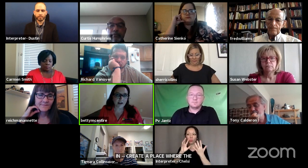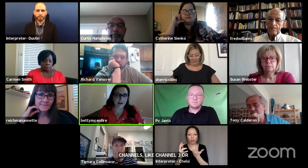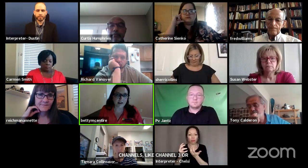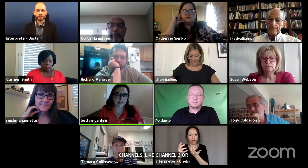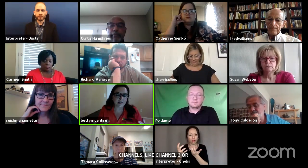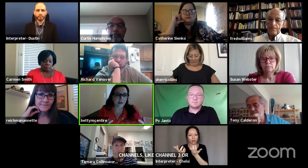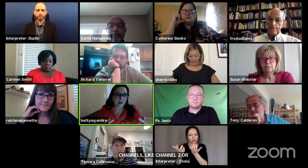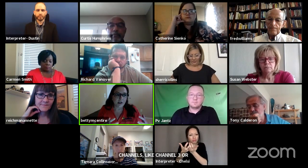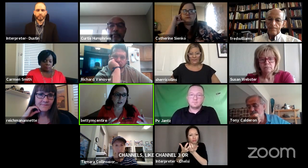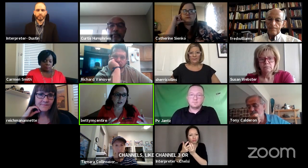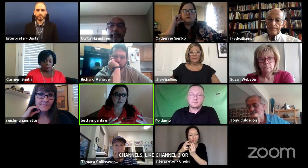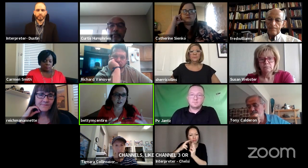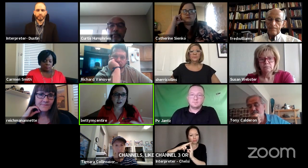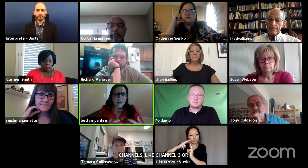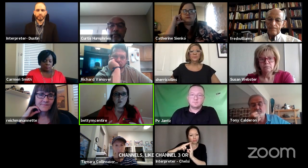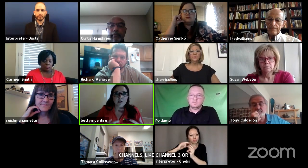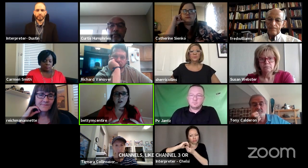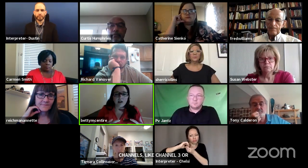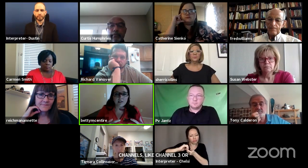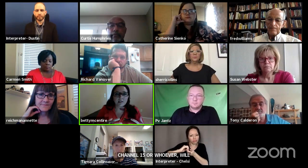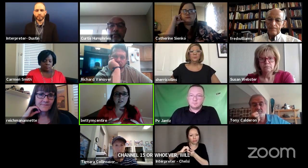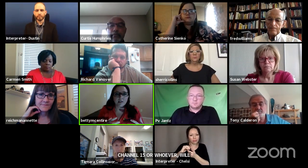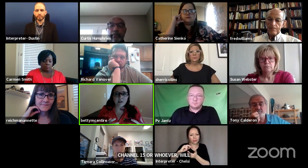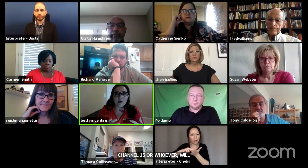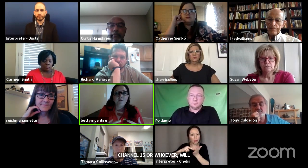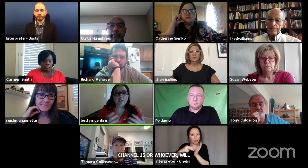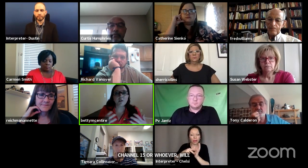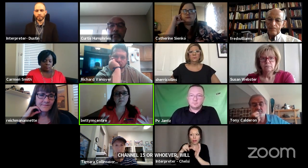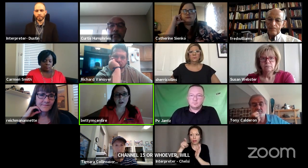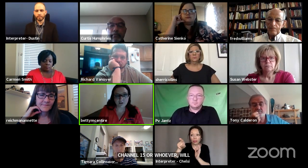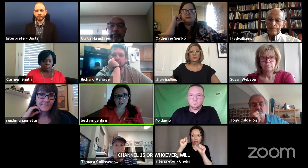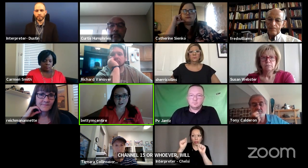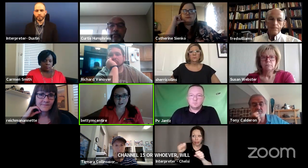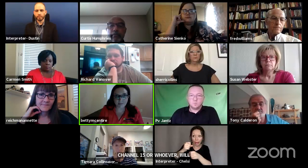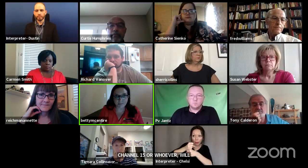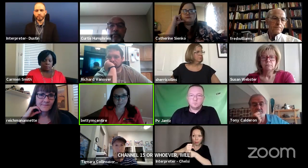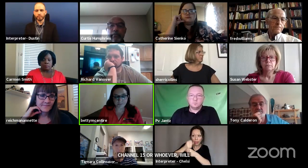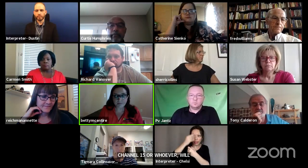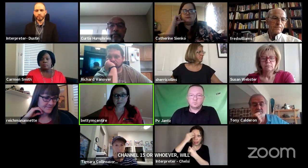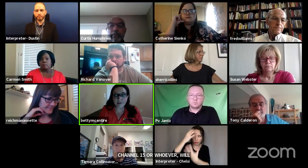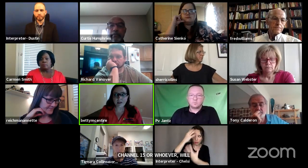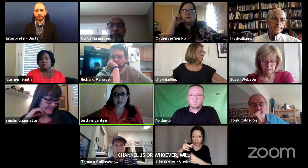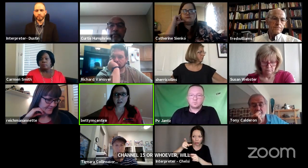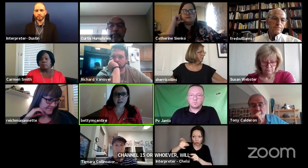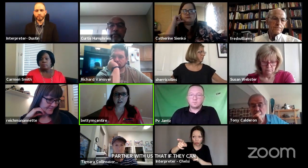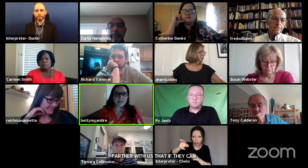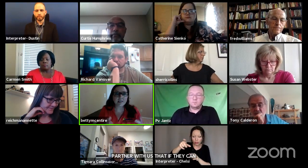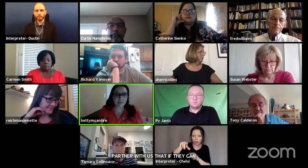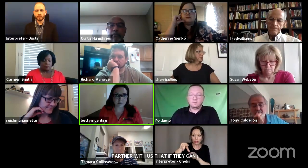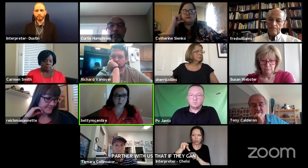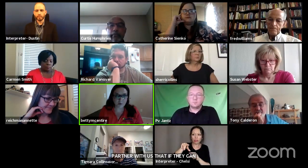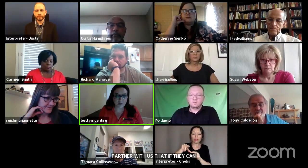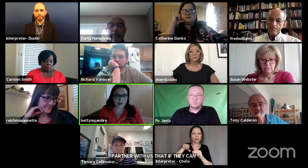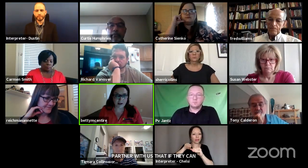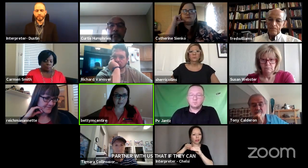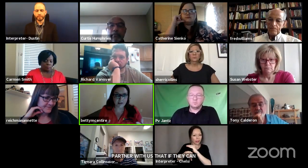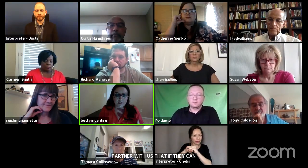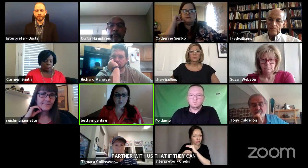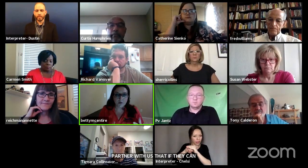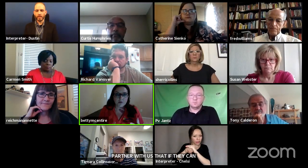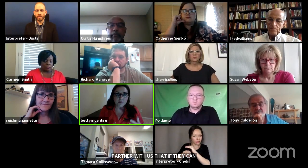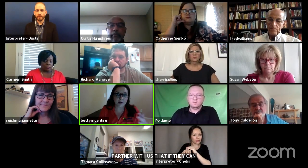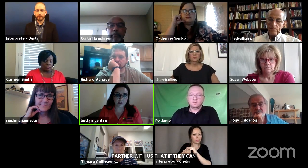us, that if they can create information in an accessible format